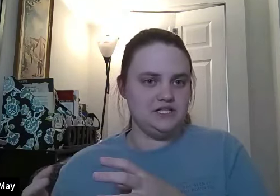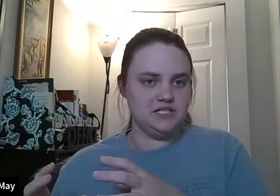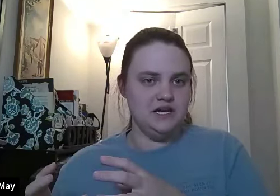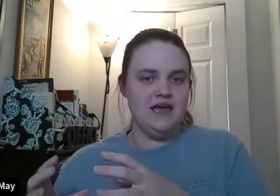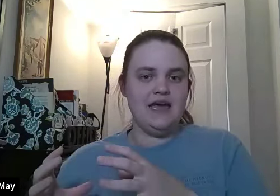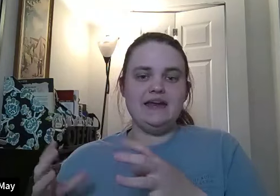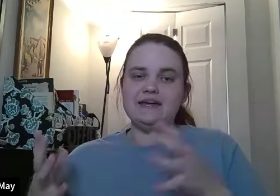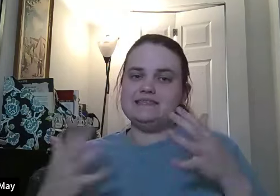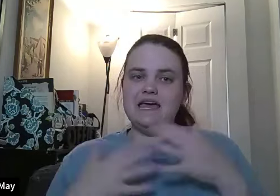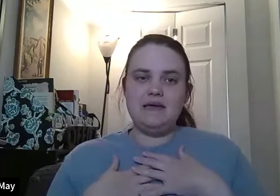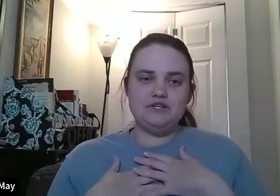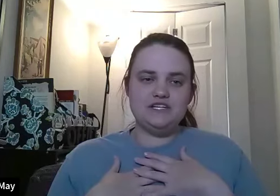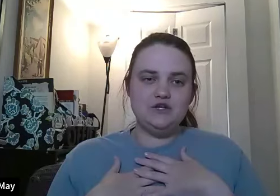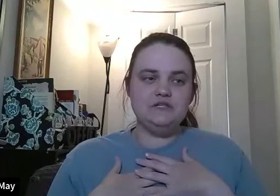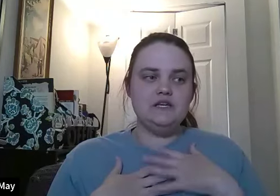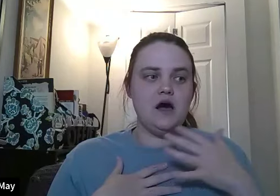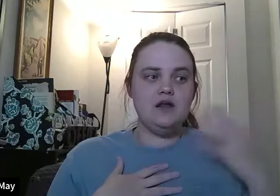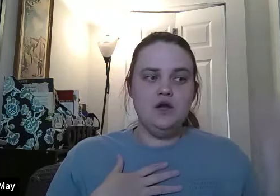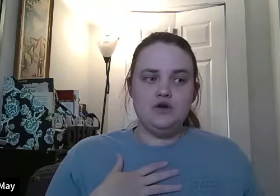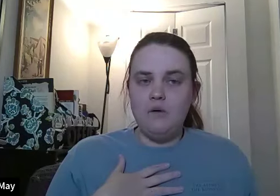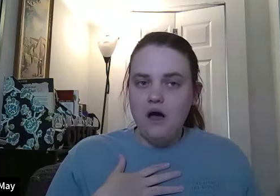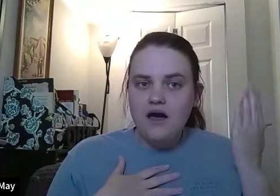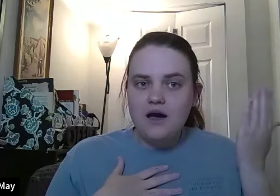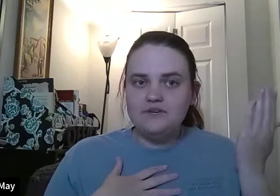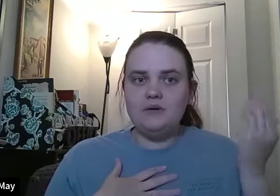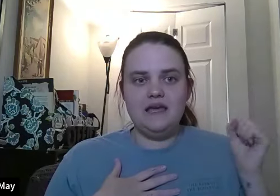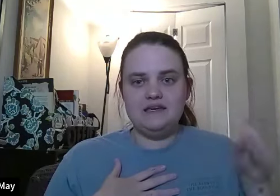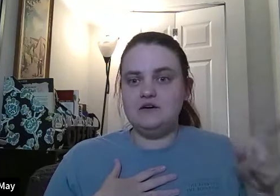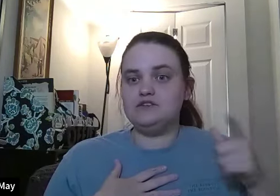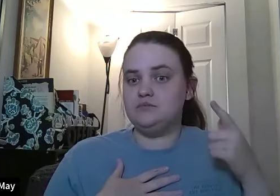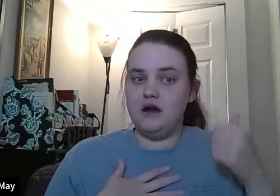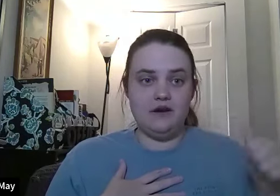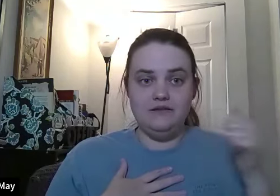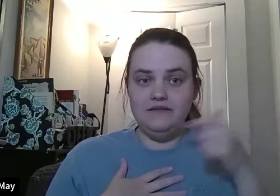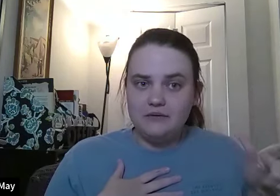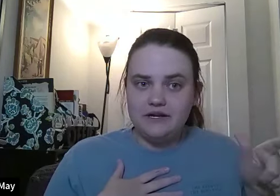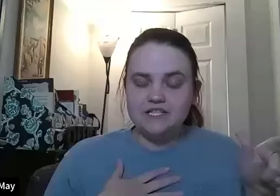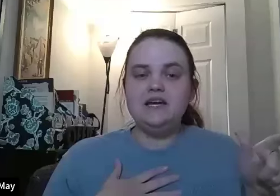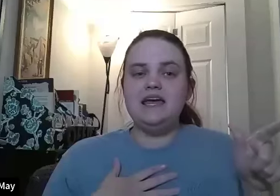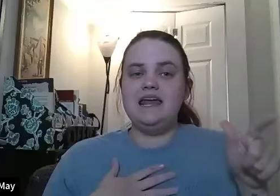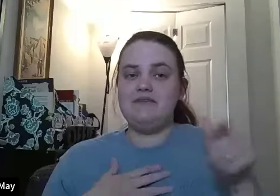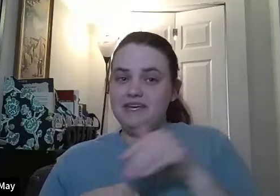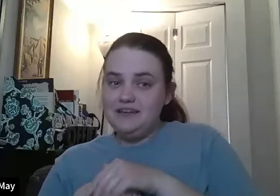clarification. And as a person who did not grow up knowing ASL as her primary language and having English